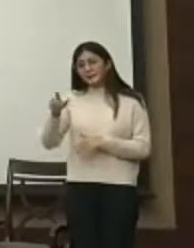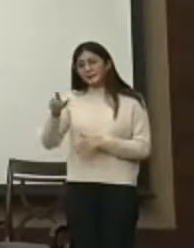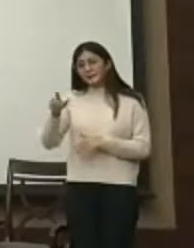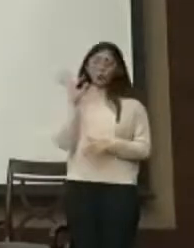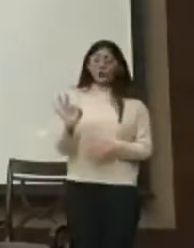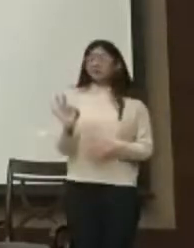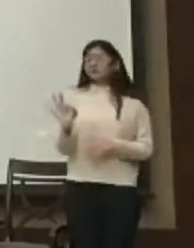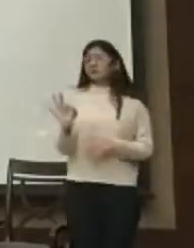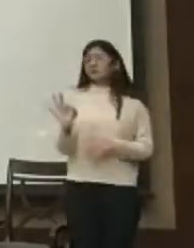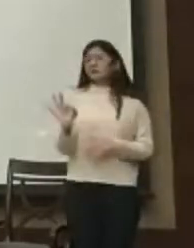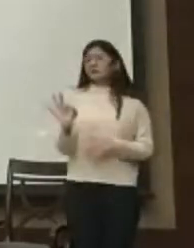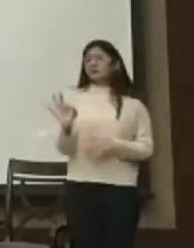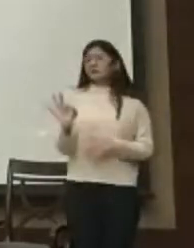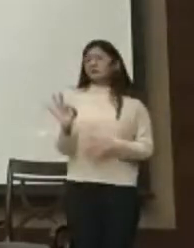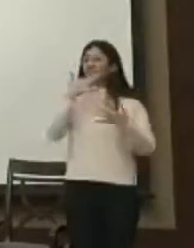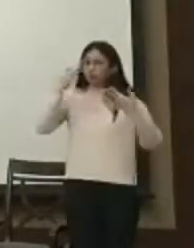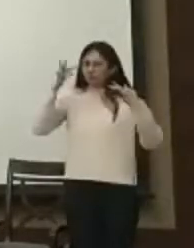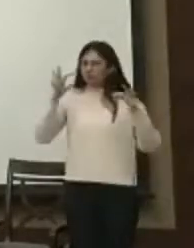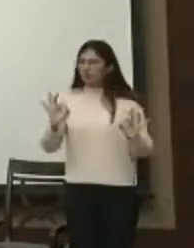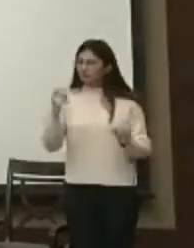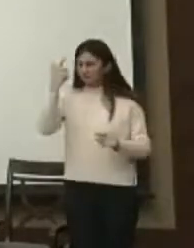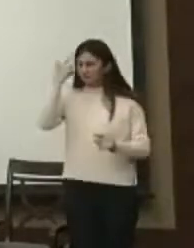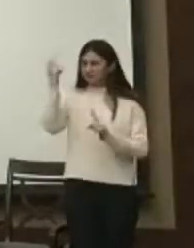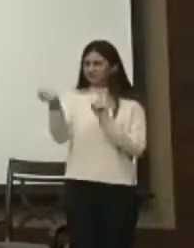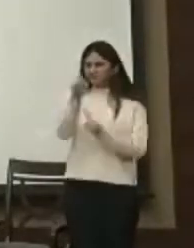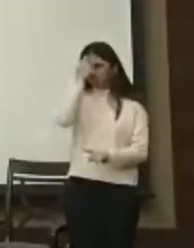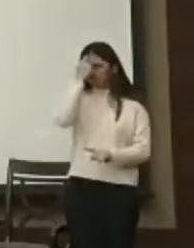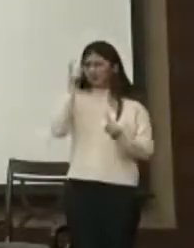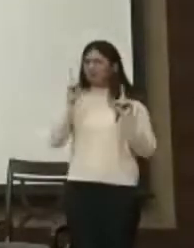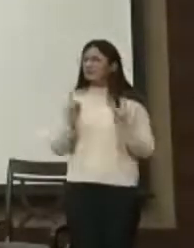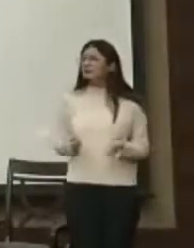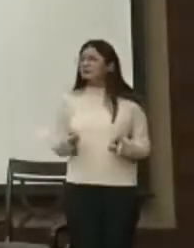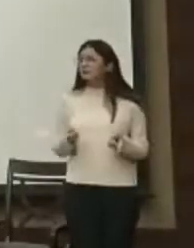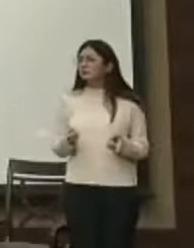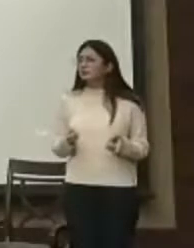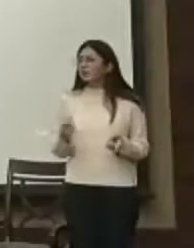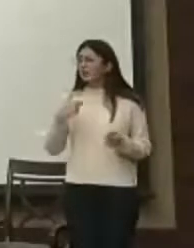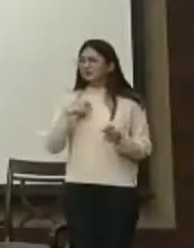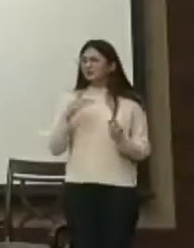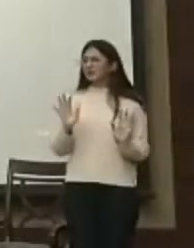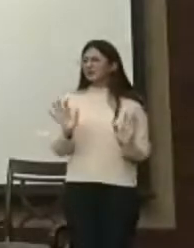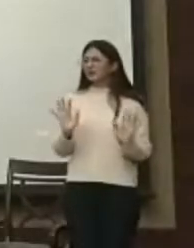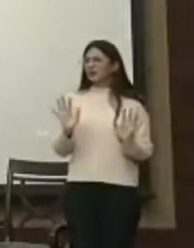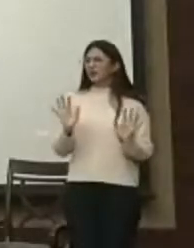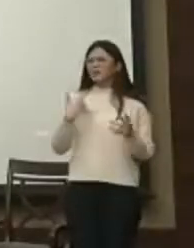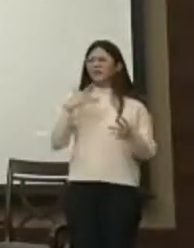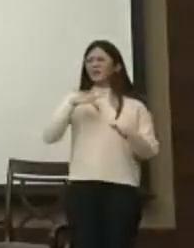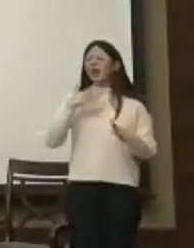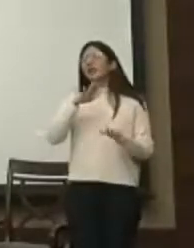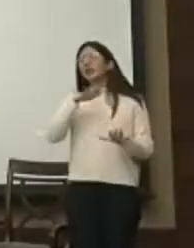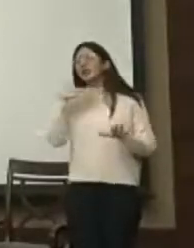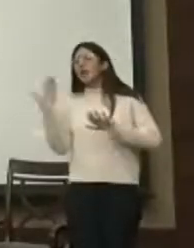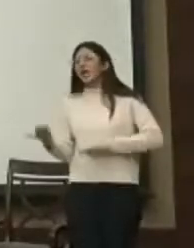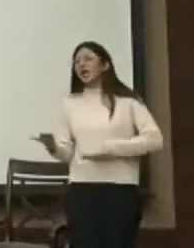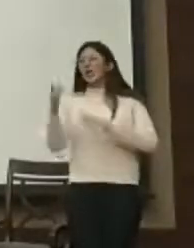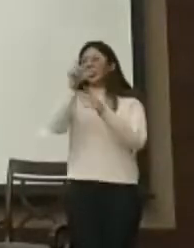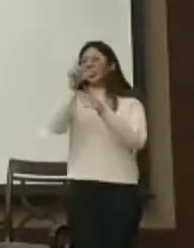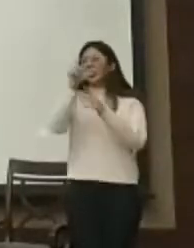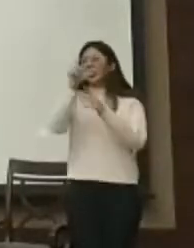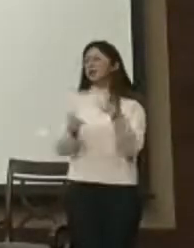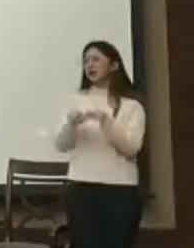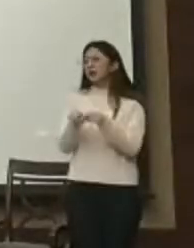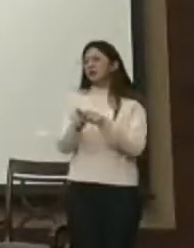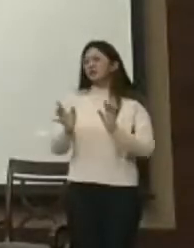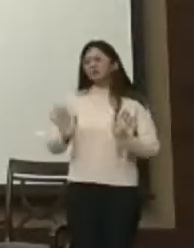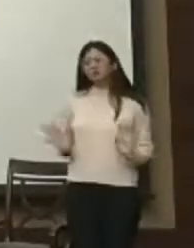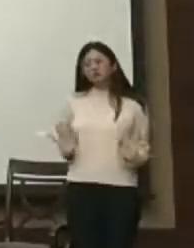that this right is actually realized and it doesn't remain a dead letter. The statistic